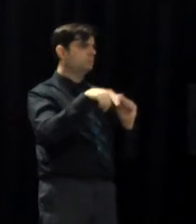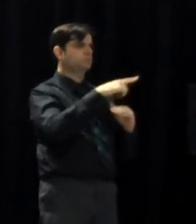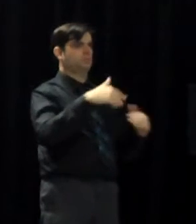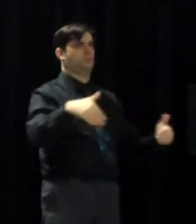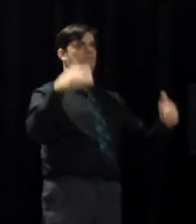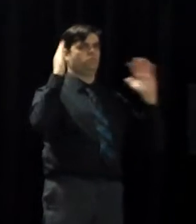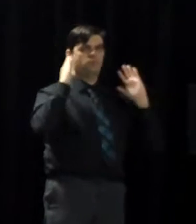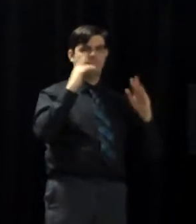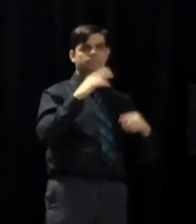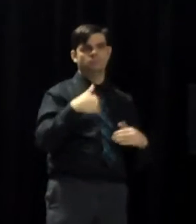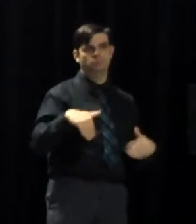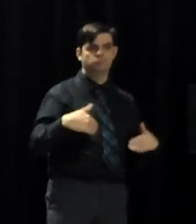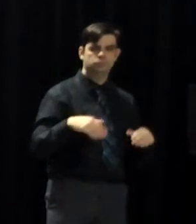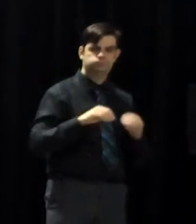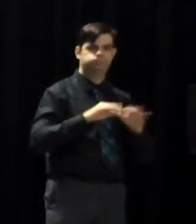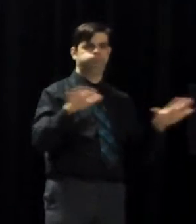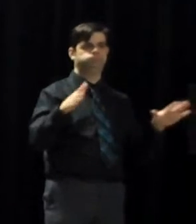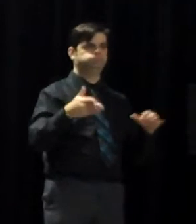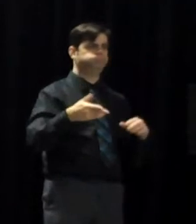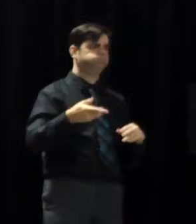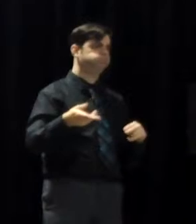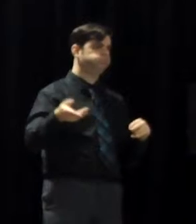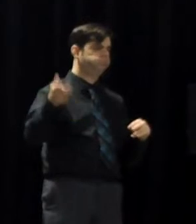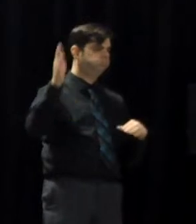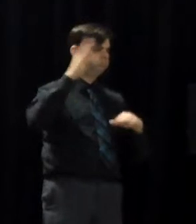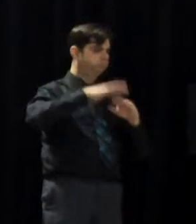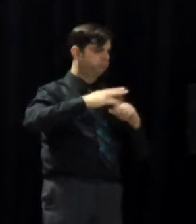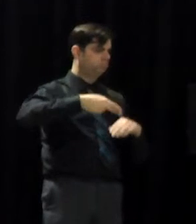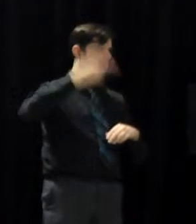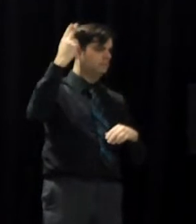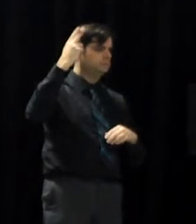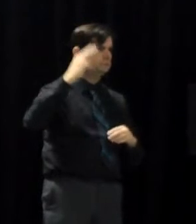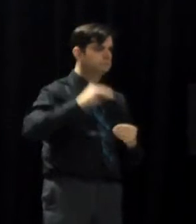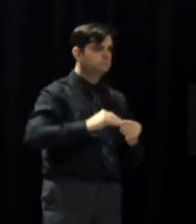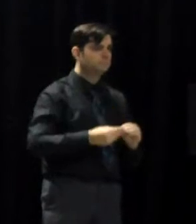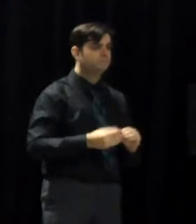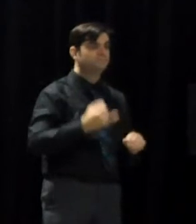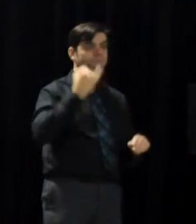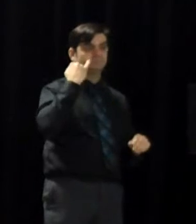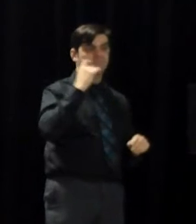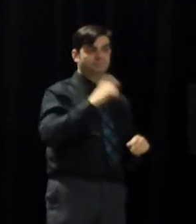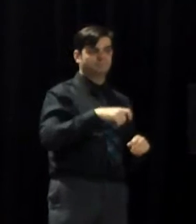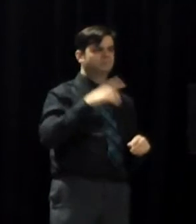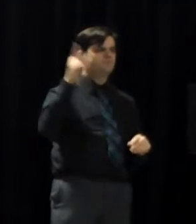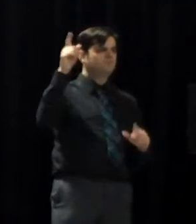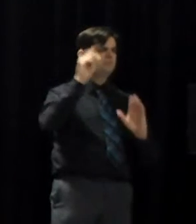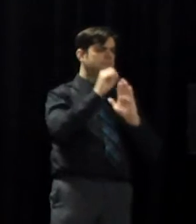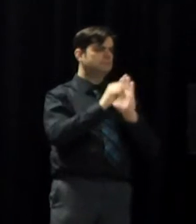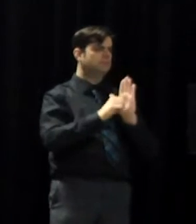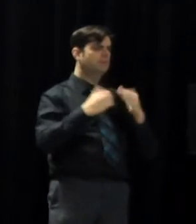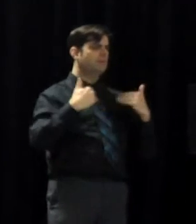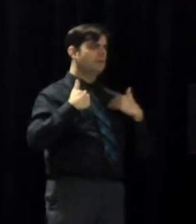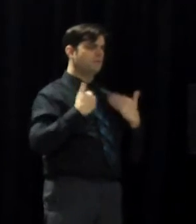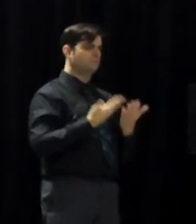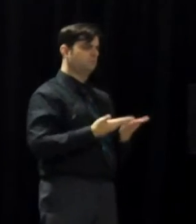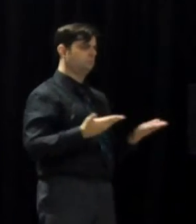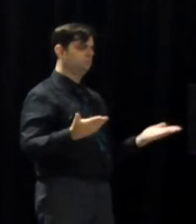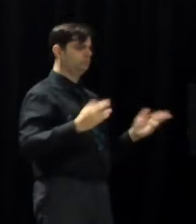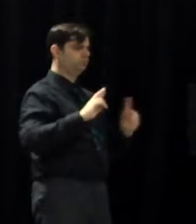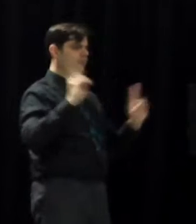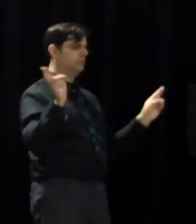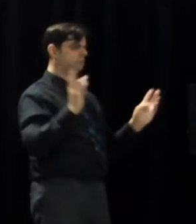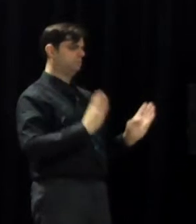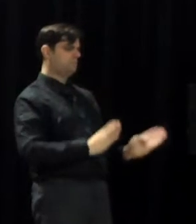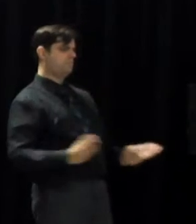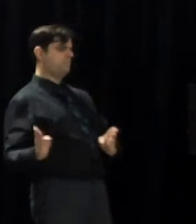initial order, build up capacity in the event we need it, and then if we need it, then I think the state has some tools that they can respond to. We don't have those tools at the